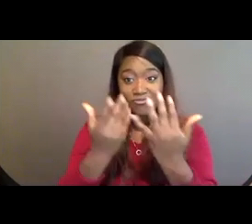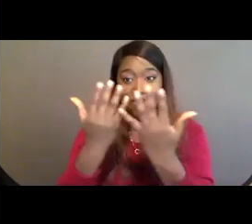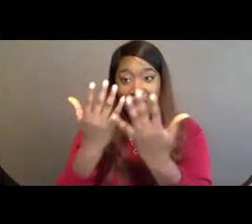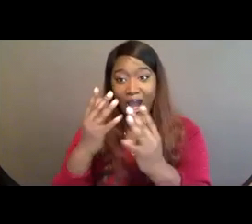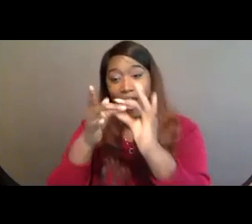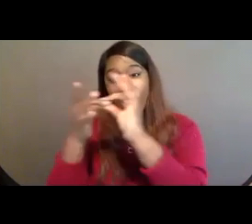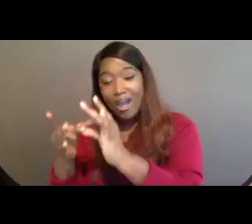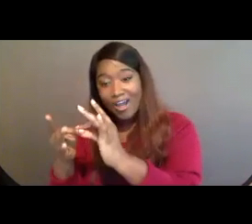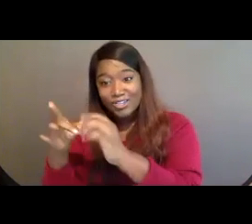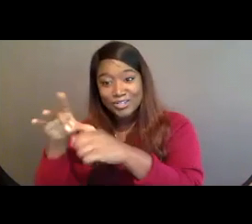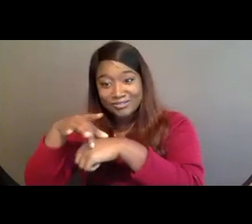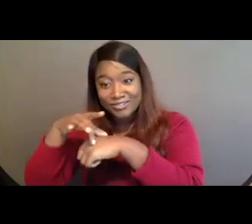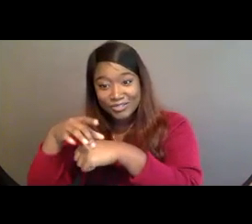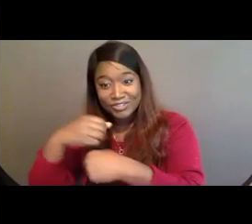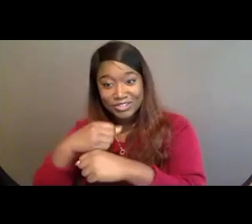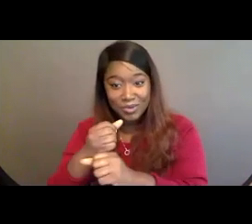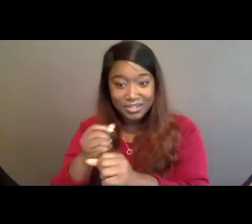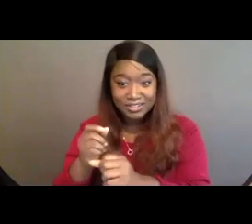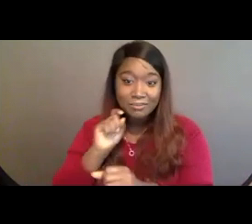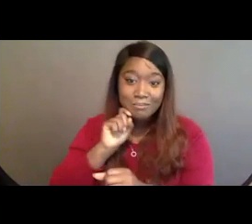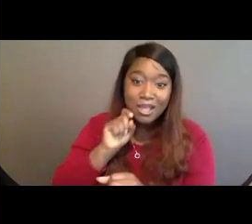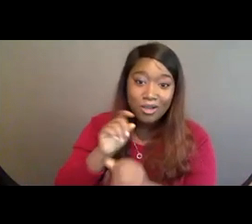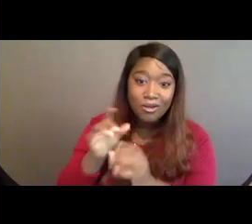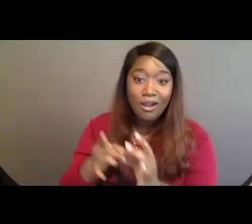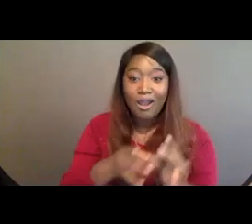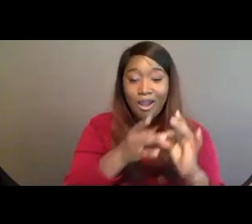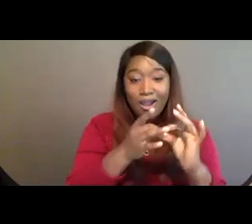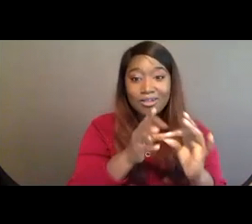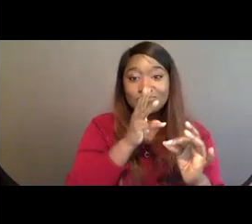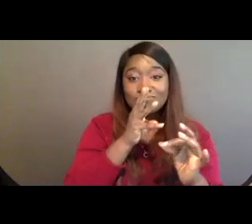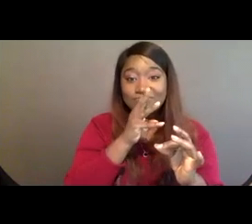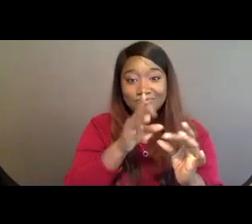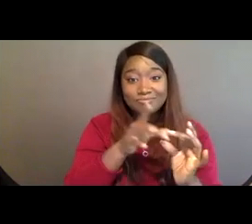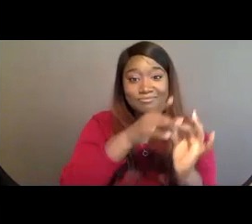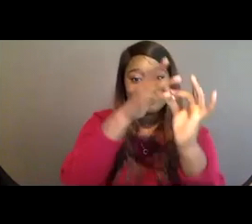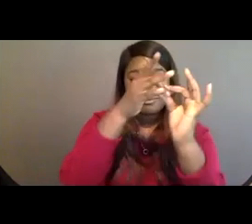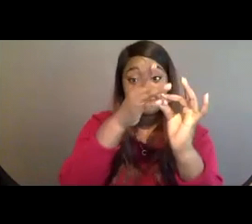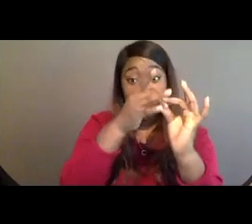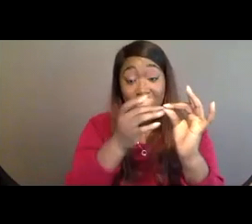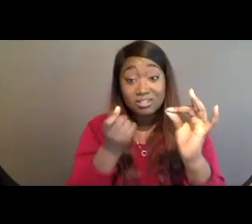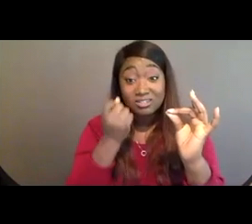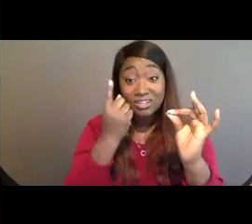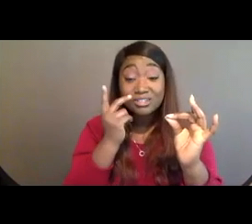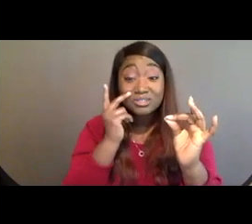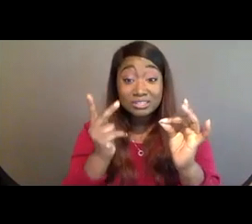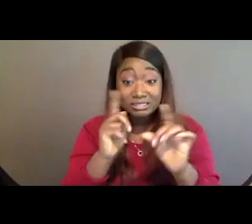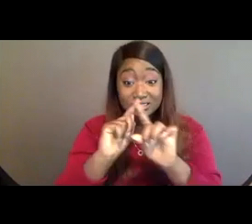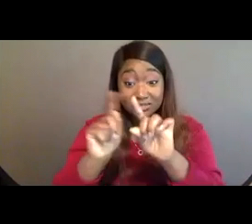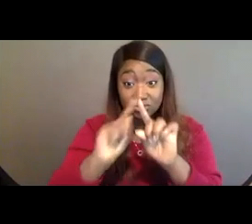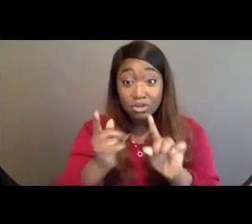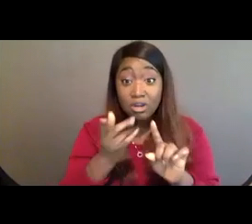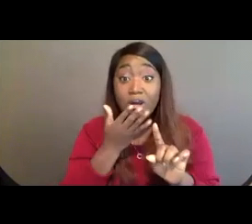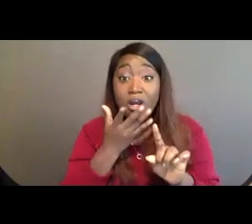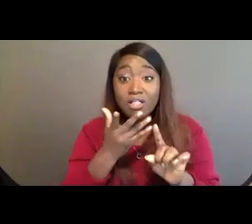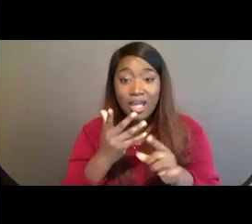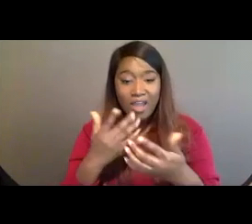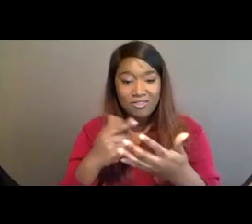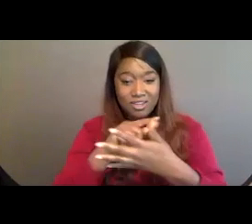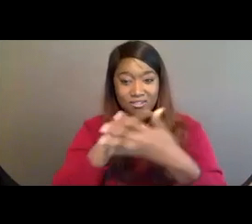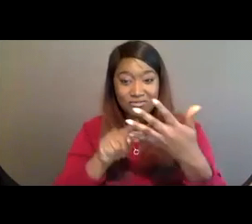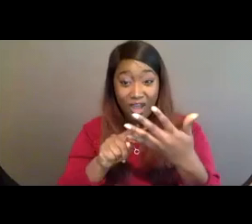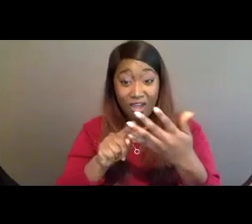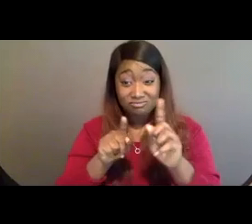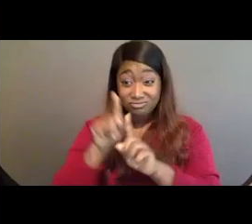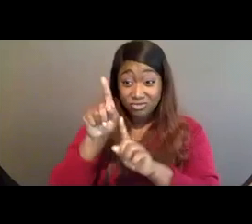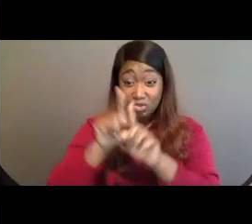generates metal, metal generates water. These colored arrows that sort of create this 5-point star